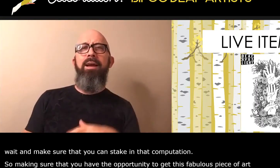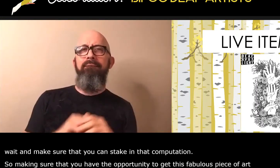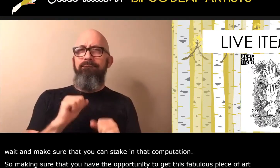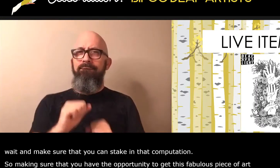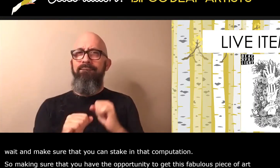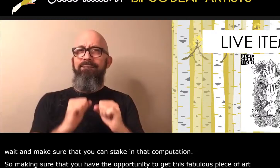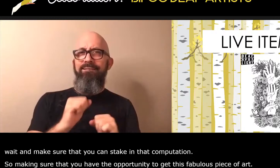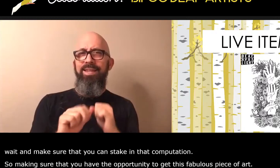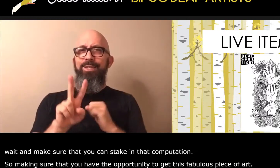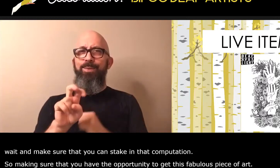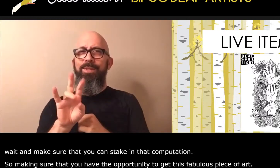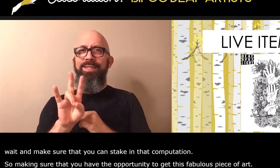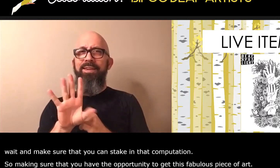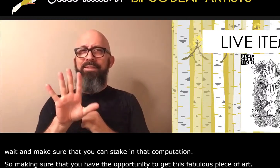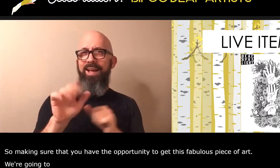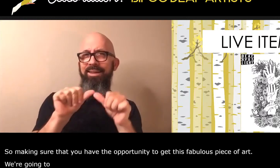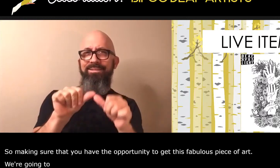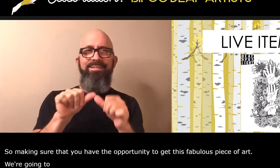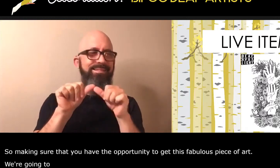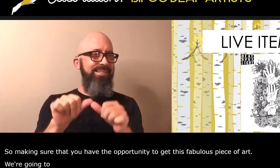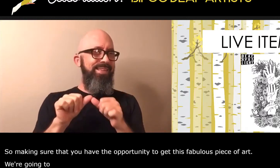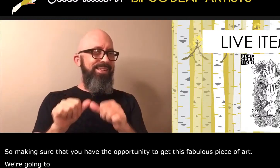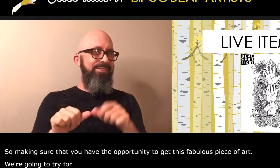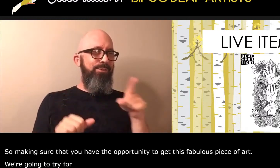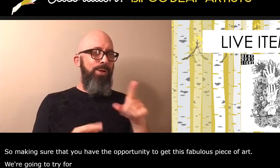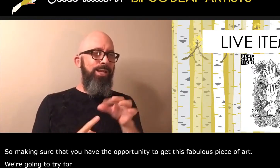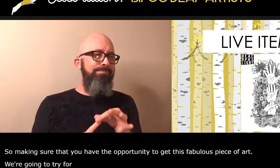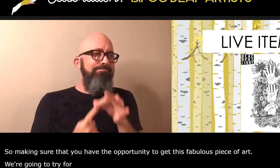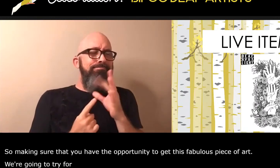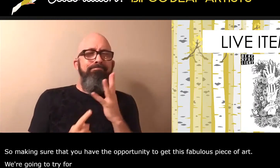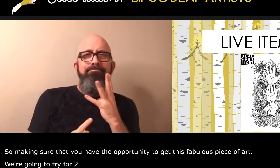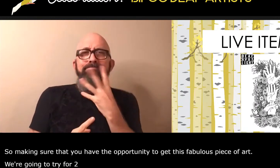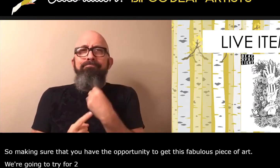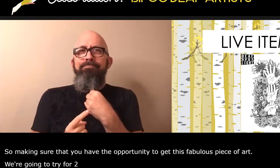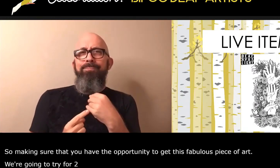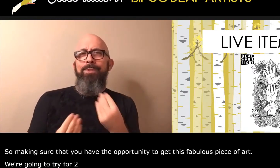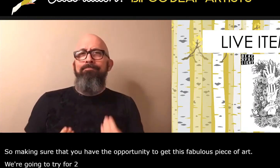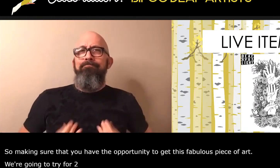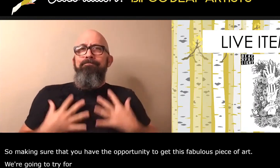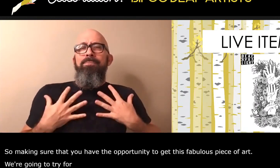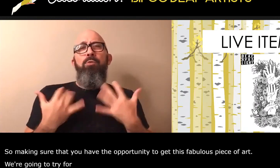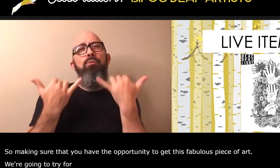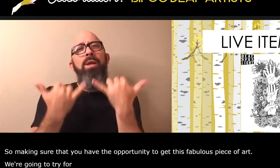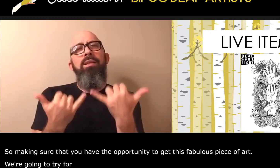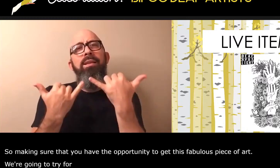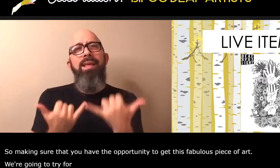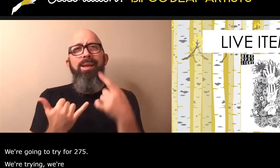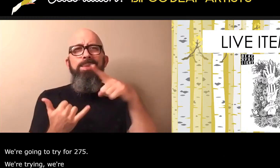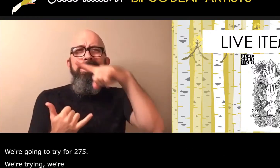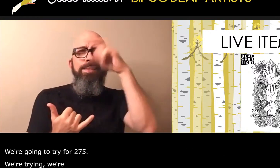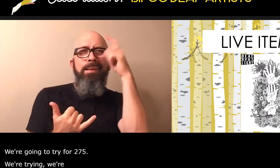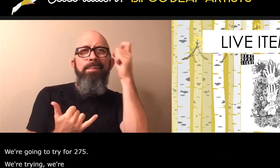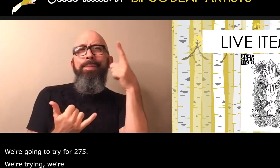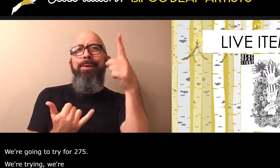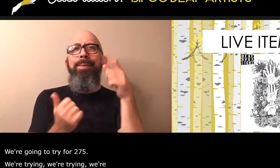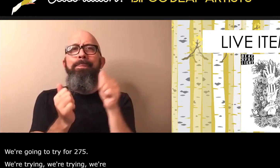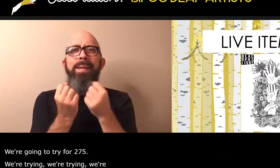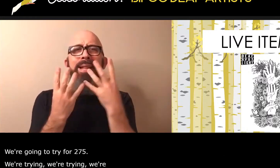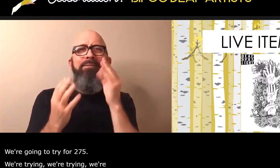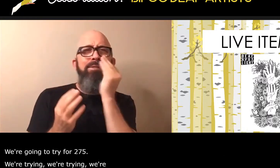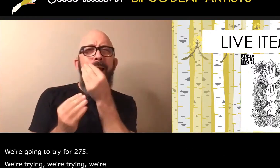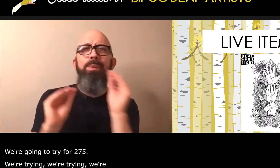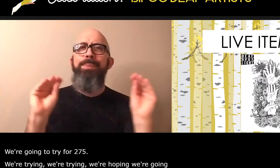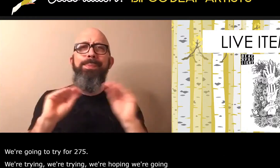We're going to try for 275. We're trying, we're hoping we're going to get it. It's an